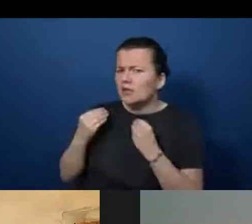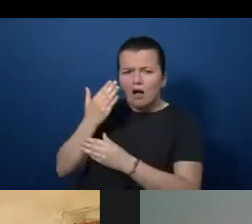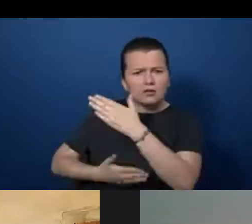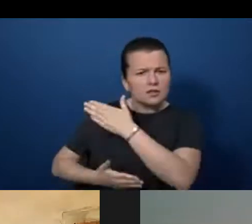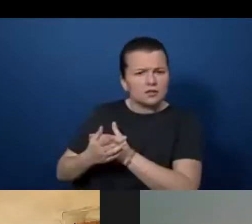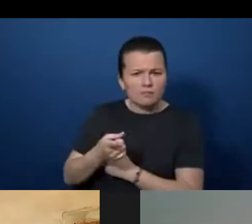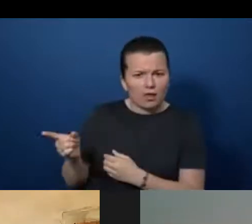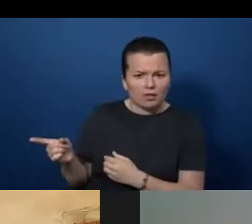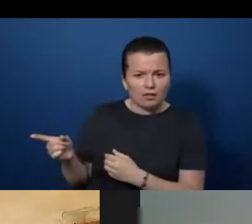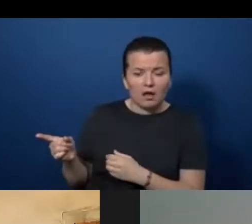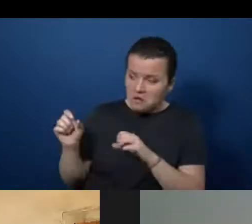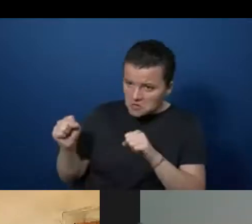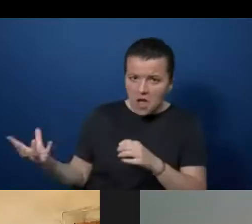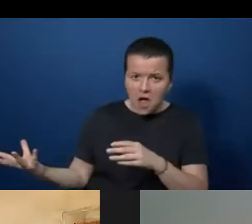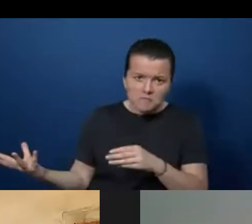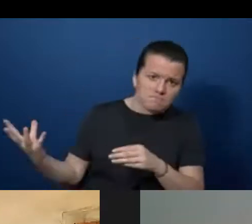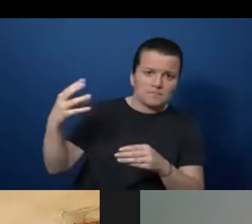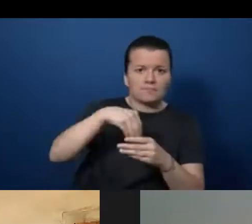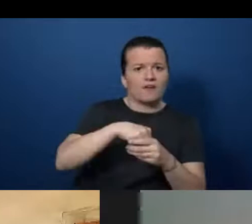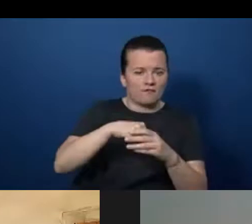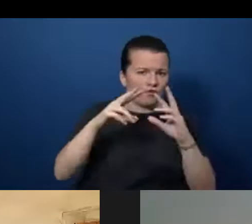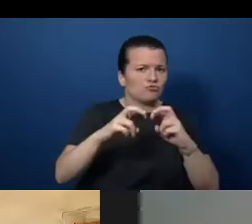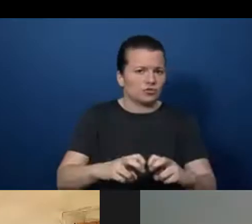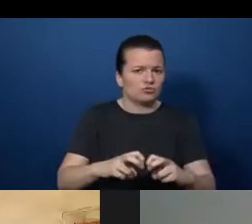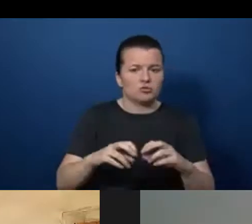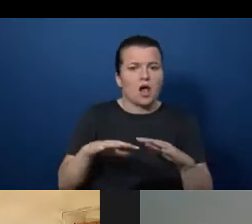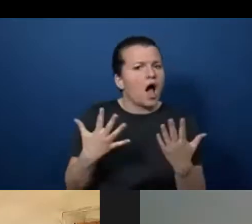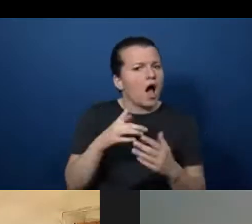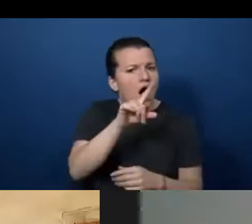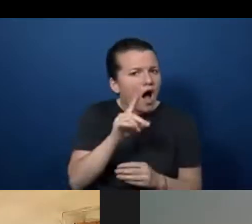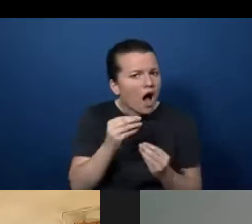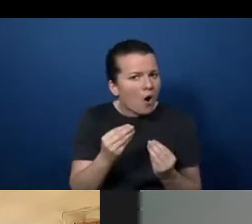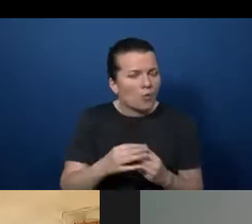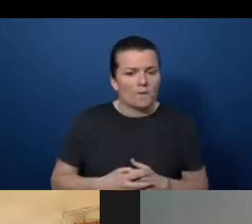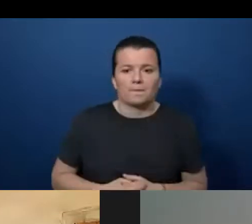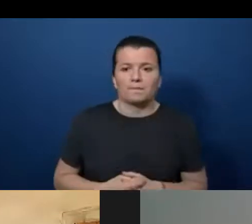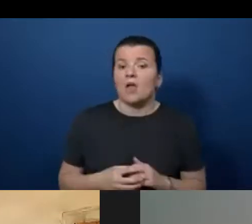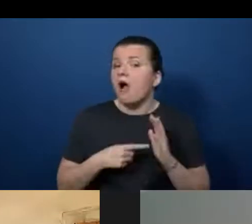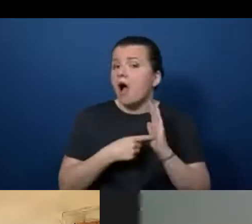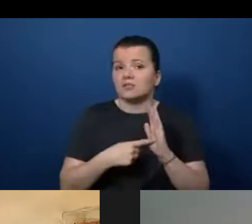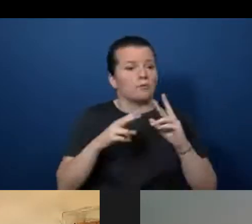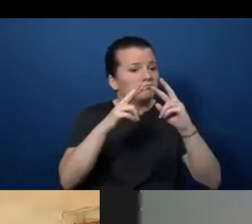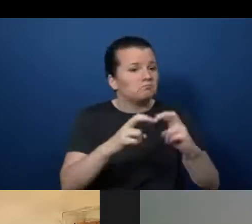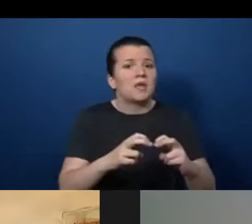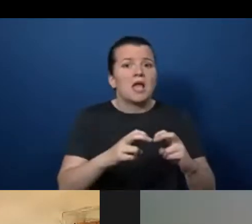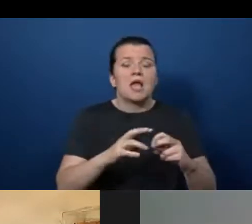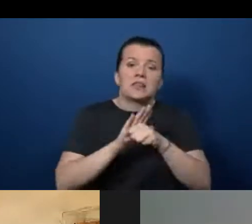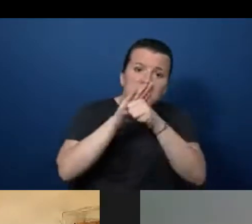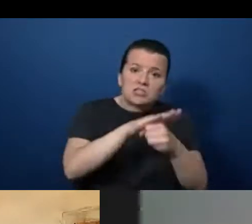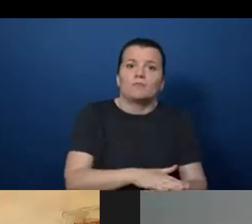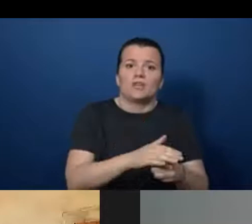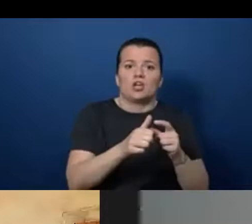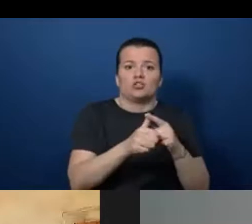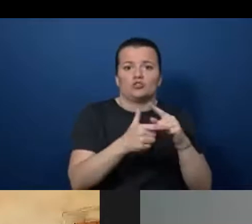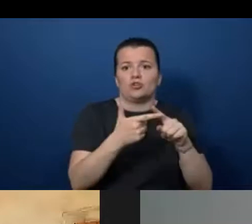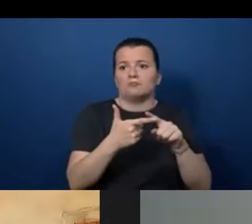disabilities can be involved in research, including research on discrimination, exclusion,